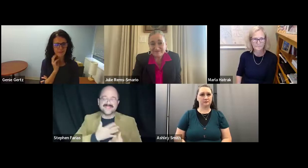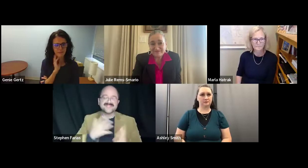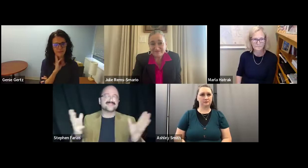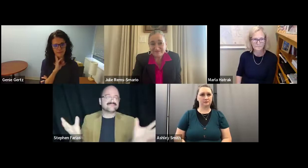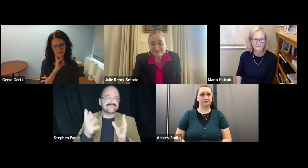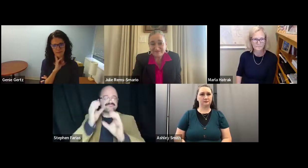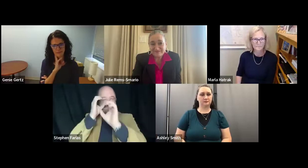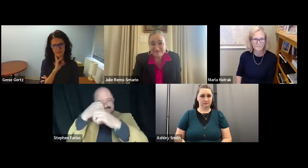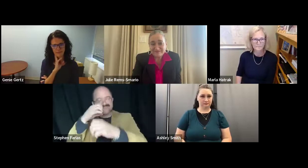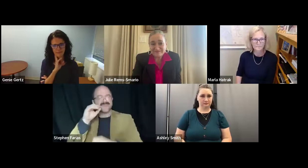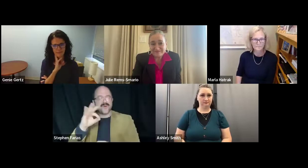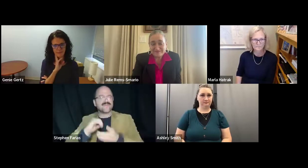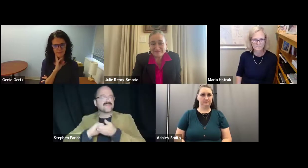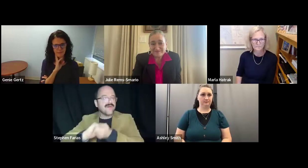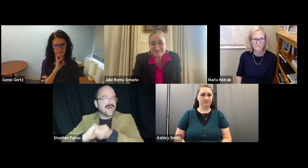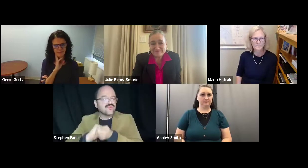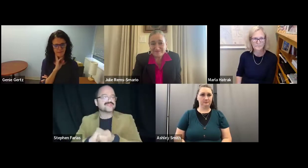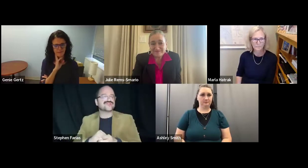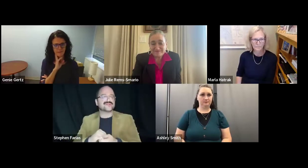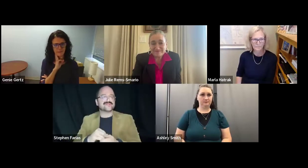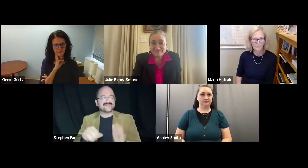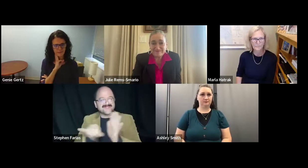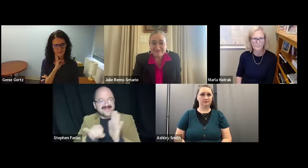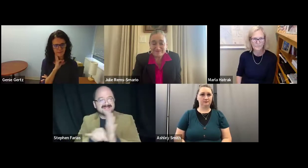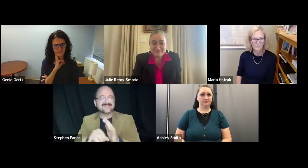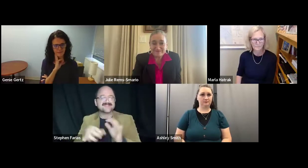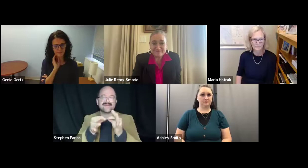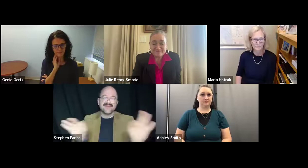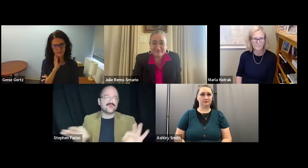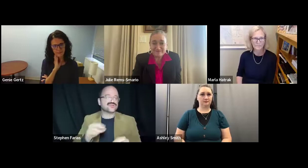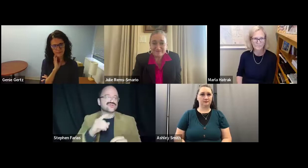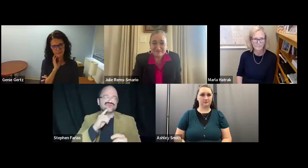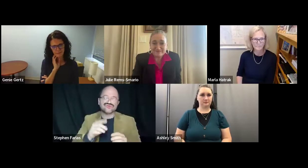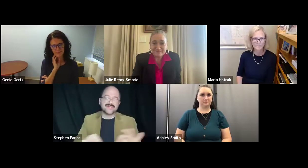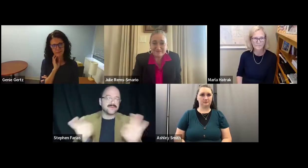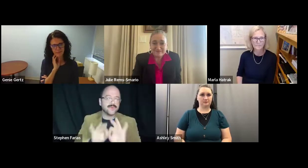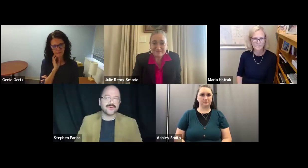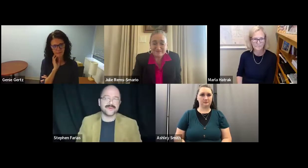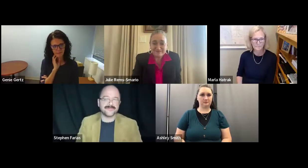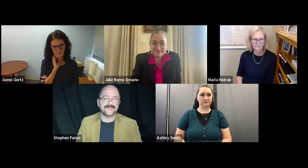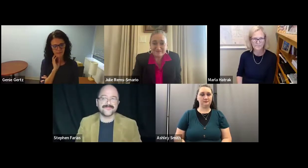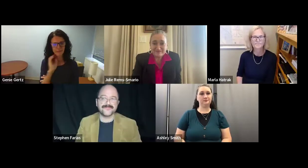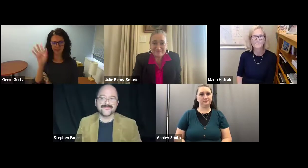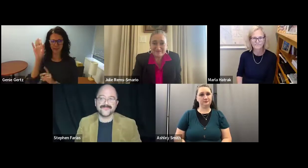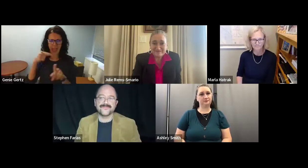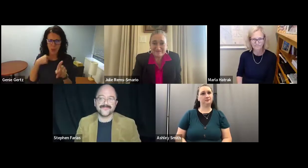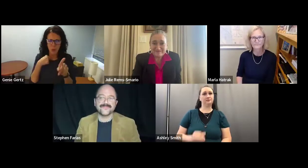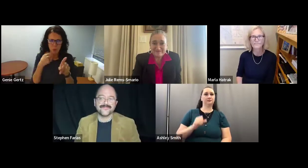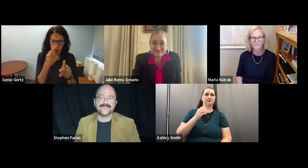knowing what's going on, fund of knowledge where we know what current events are taking place. These are so critical to the